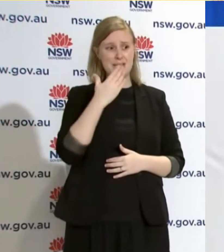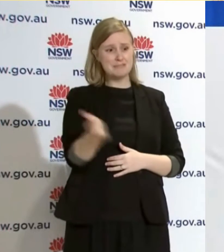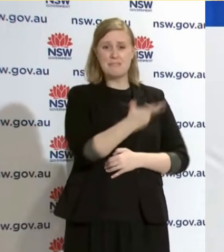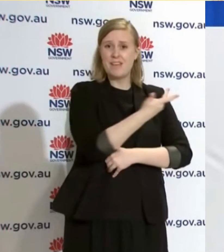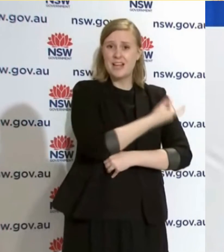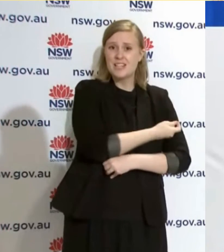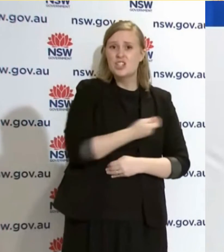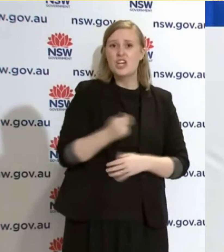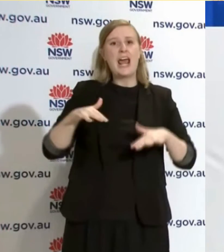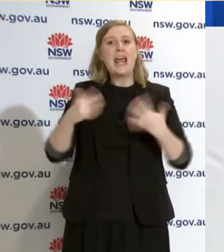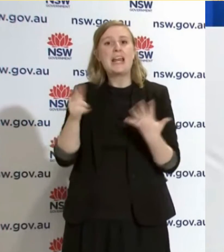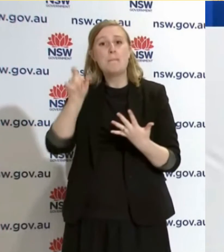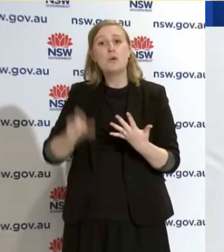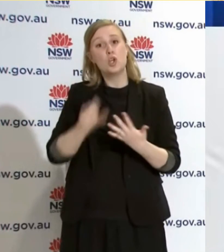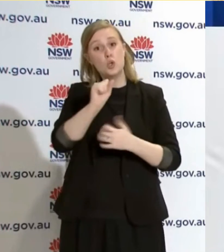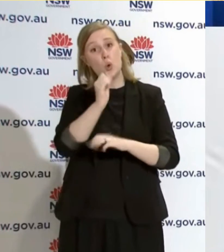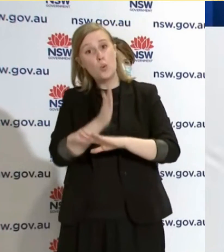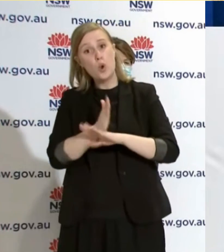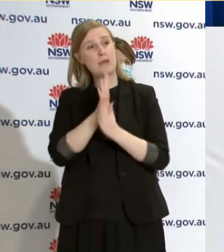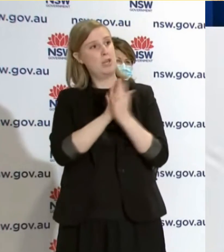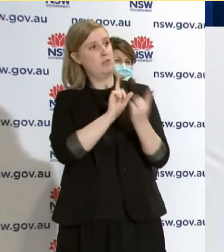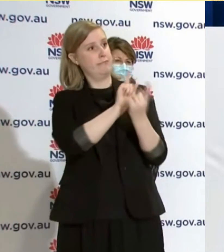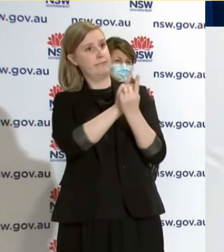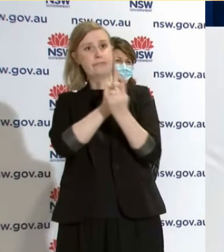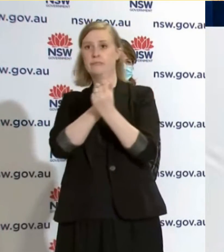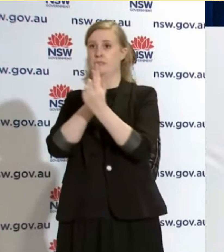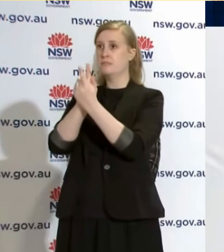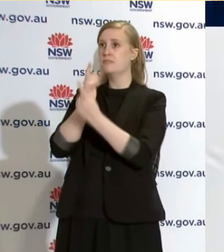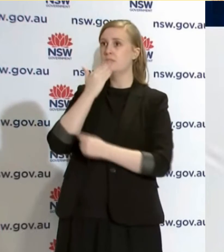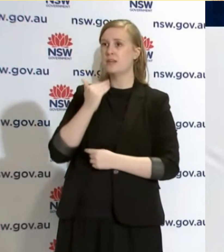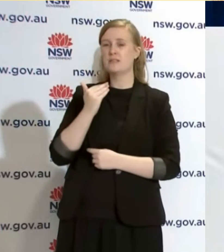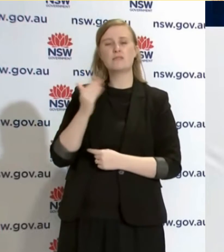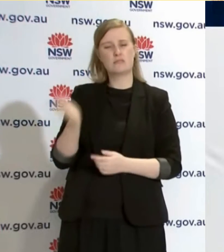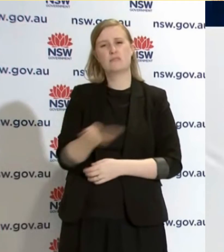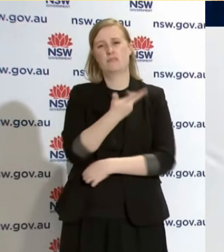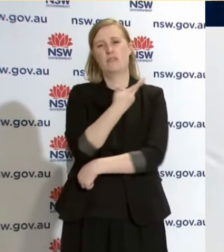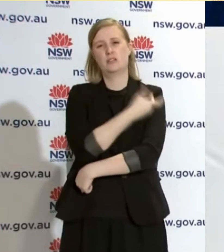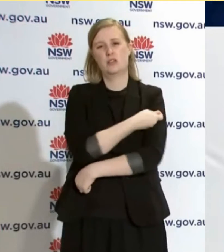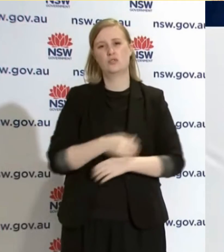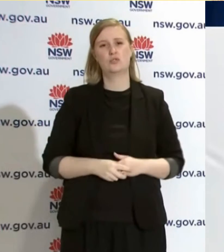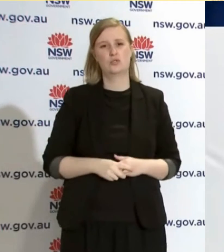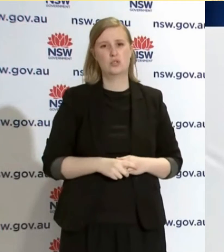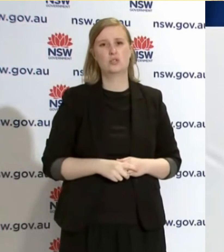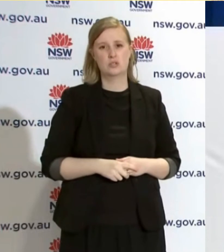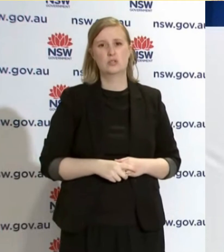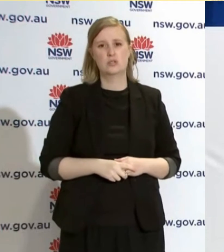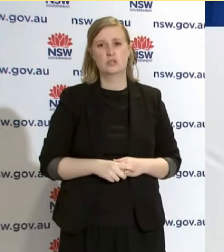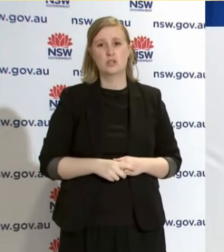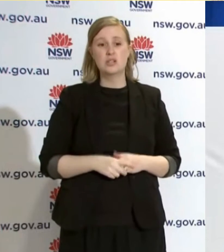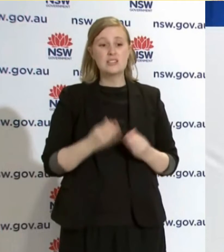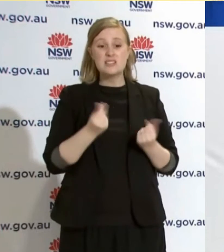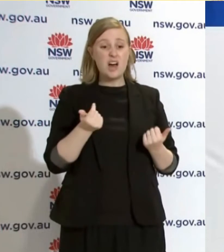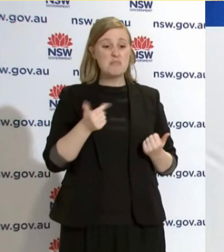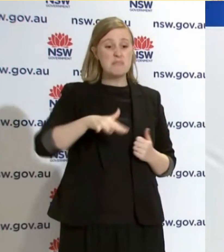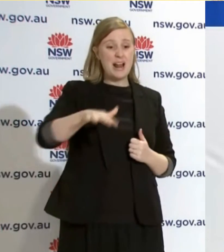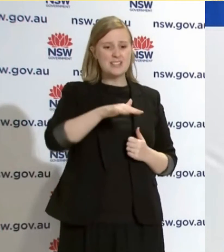urging to get vaccinated. Obviously, our focus is to lift the rate of vaccination in those communities where there's high circulation of the virus, because